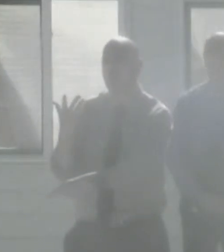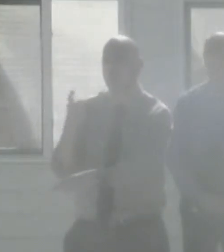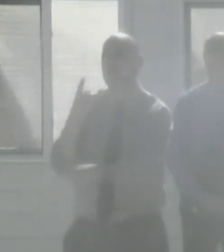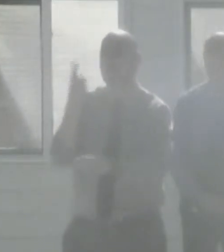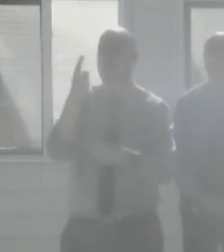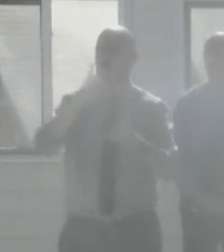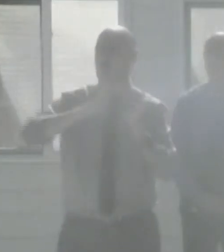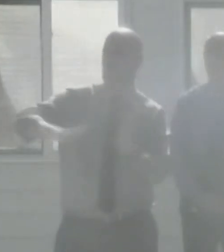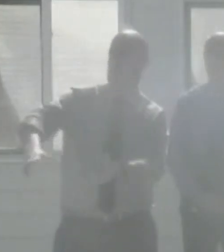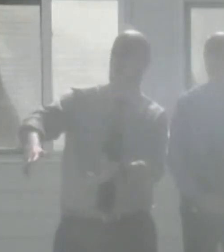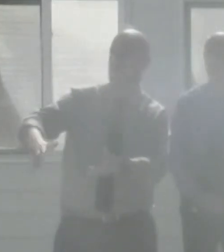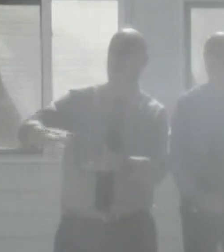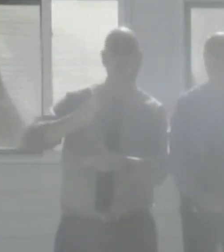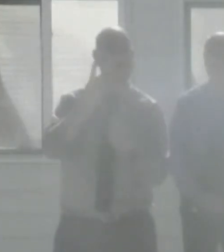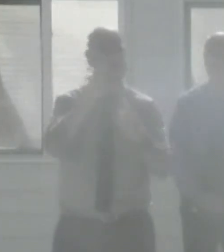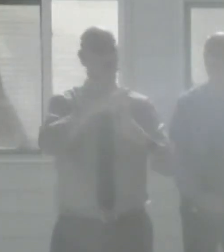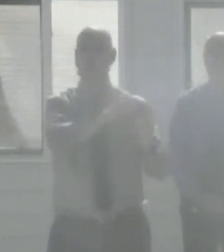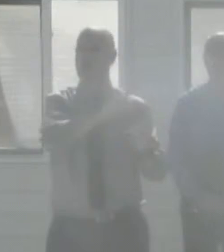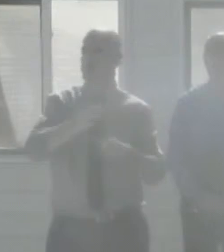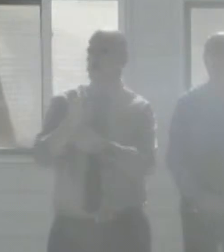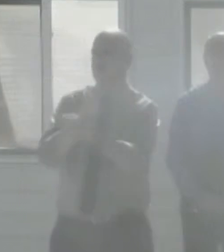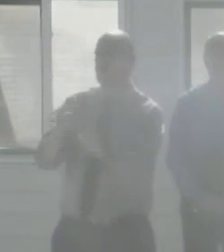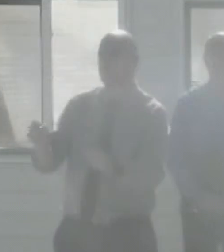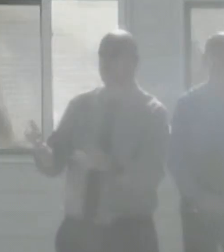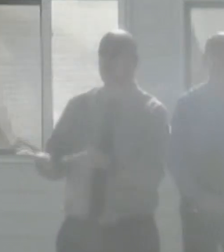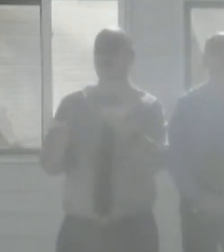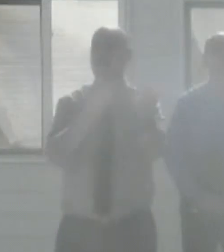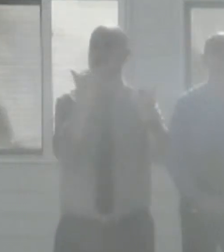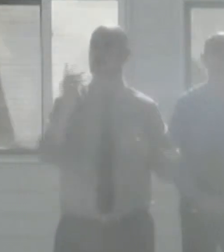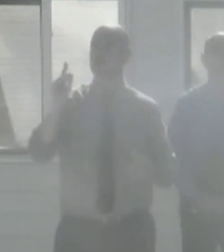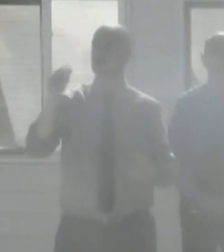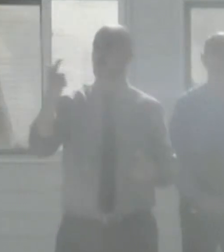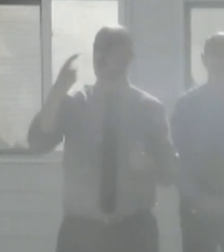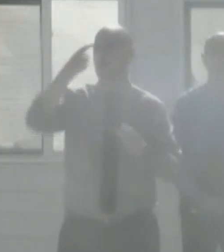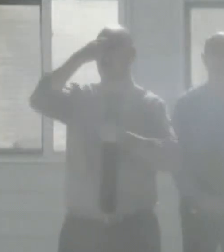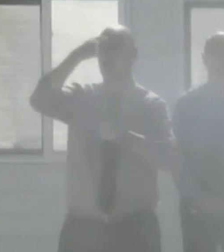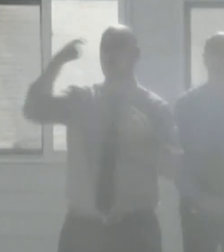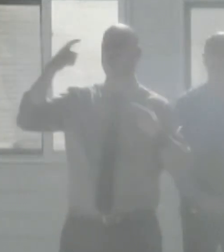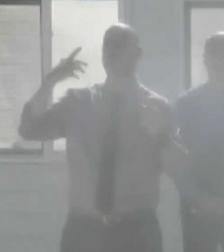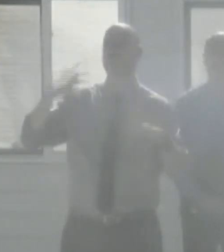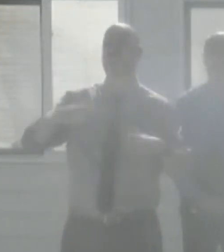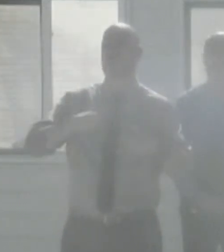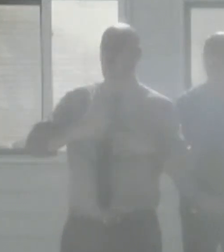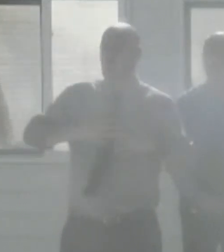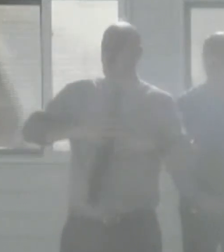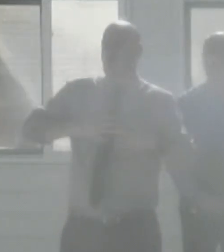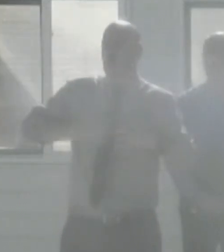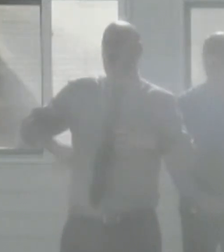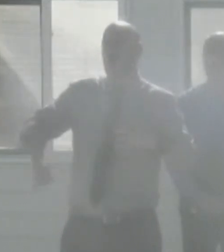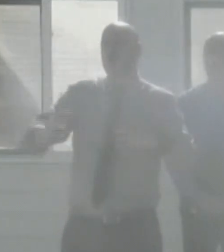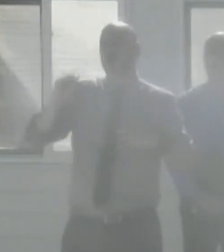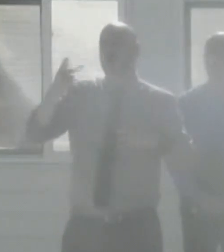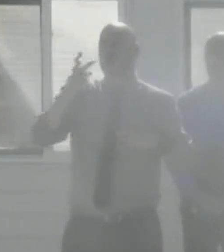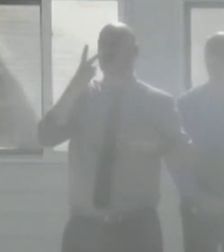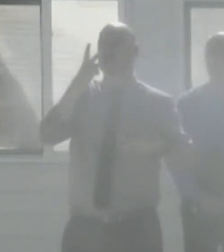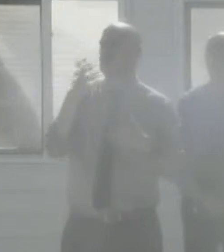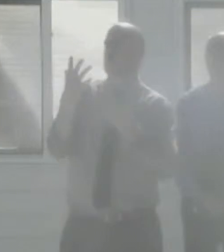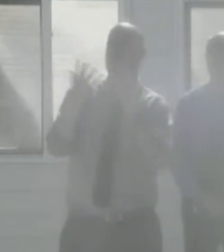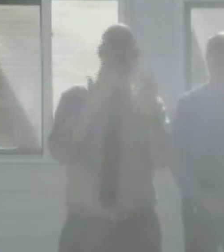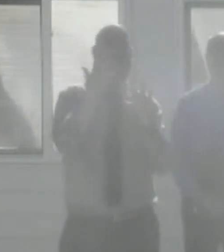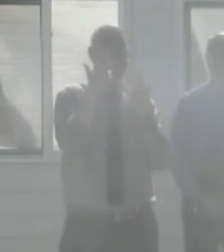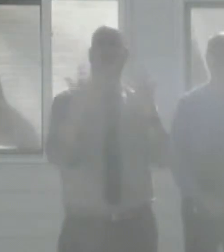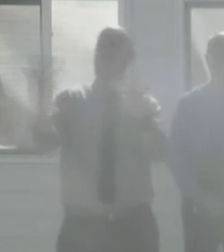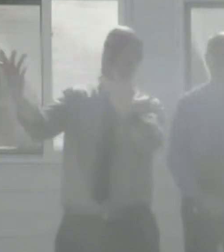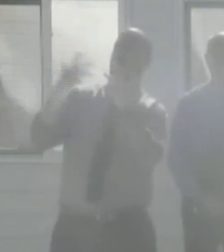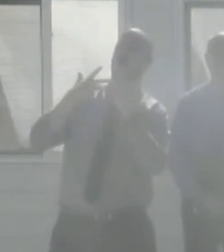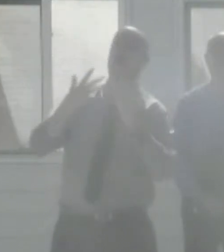they're, we're watching over the dog now, but it's like, you see some of this stuff. And so as we see so much good